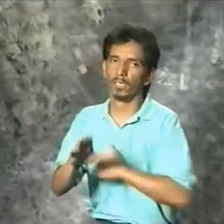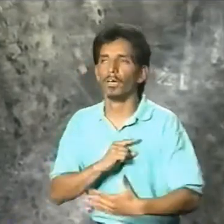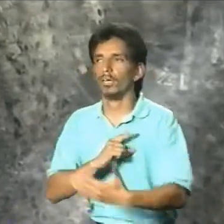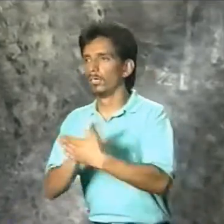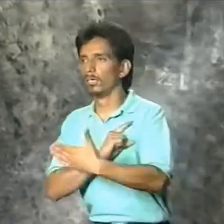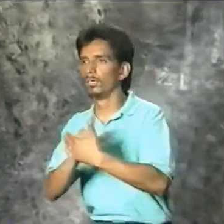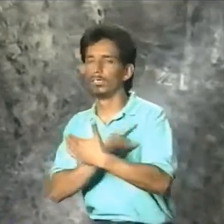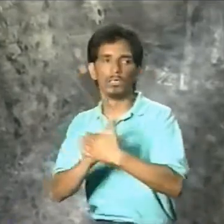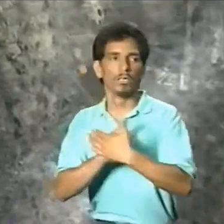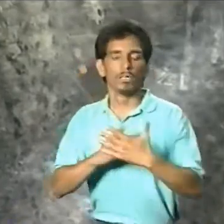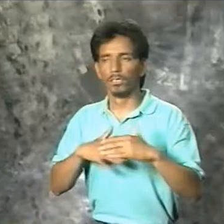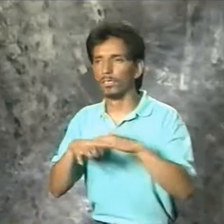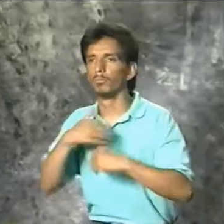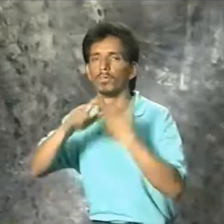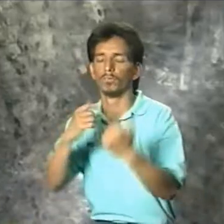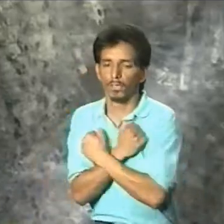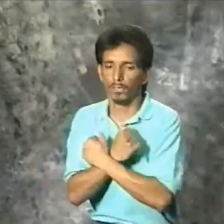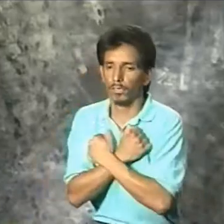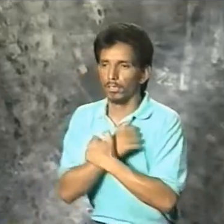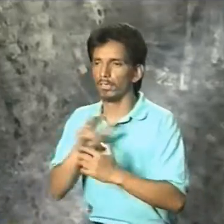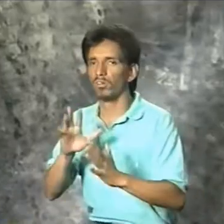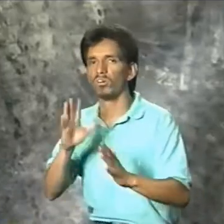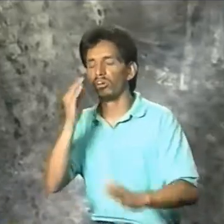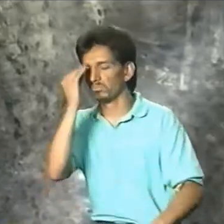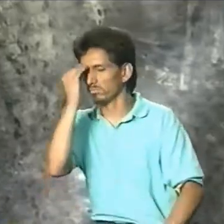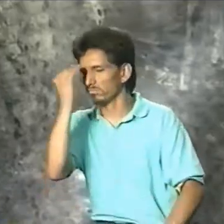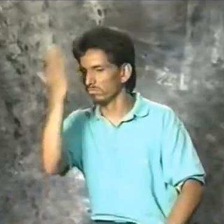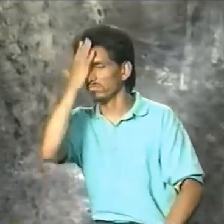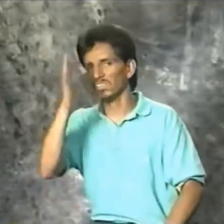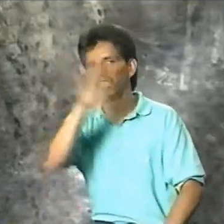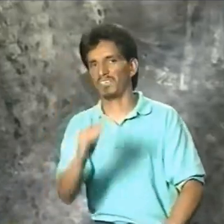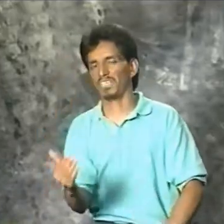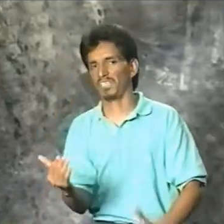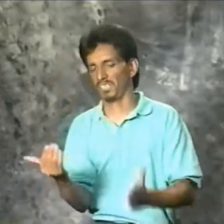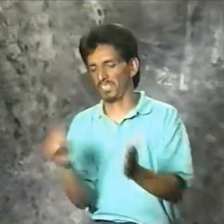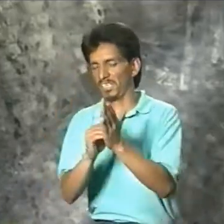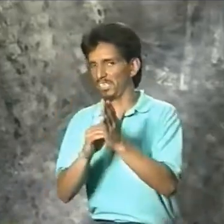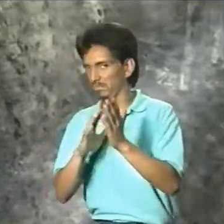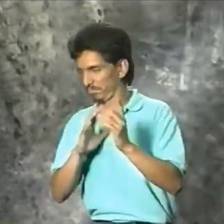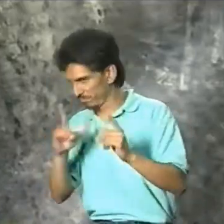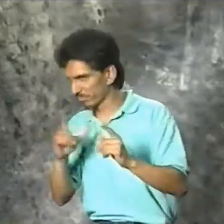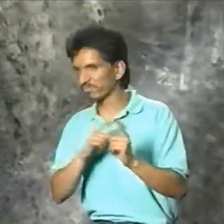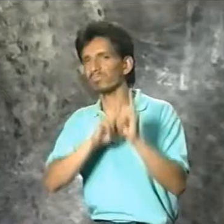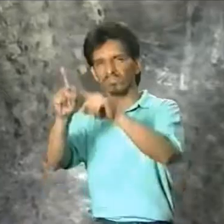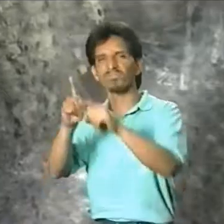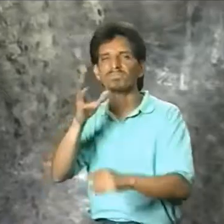cross the border. My God, my heart was racing. I gave my girlfriend a big hug, and I decided I will